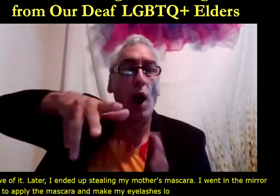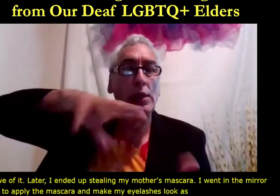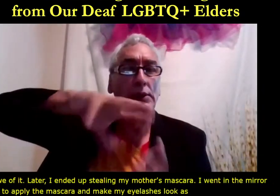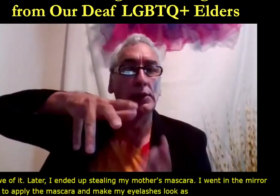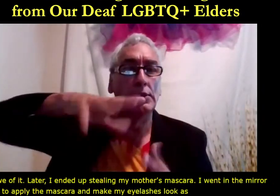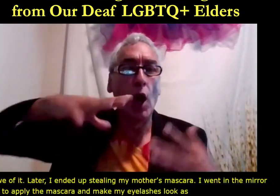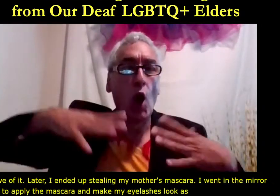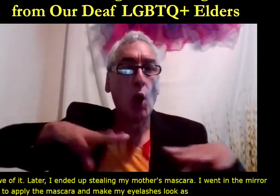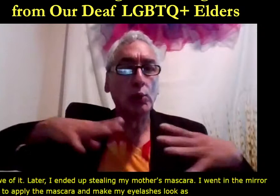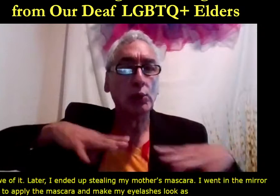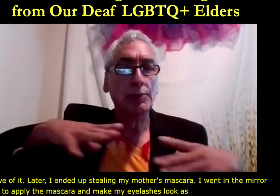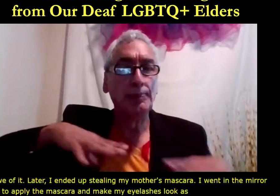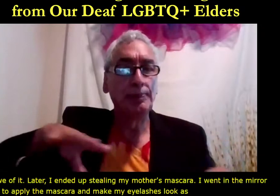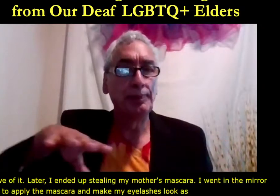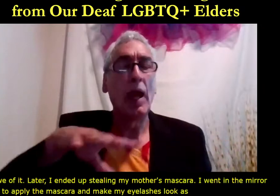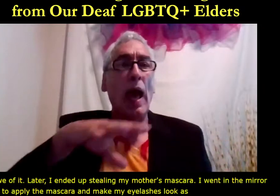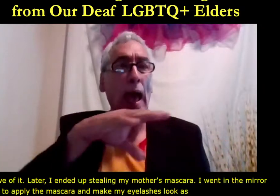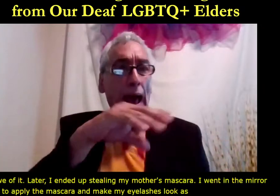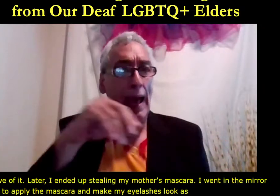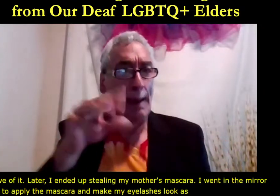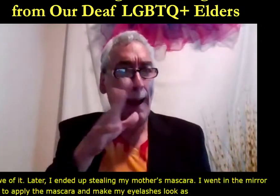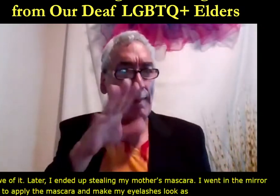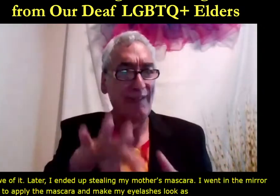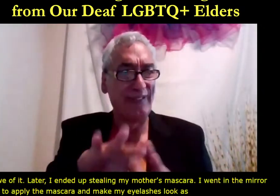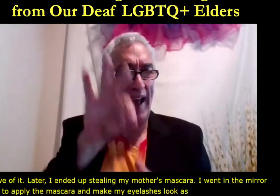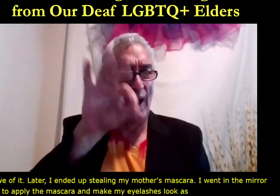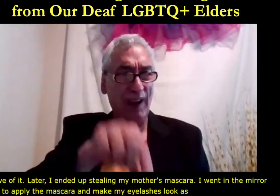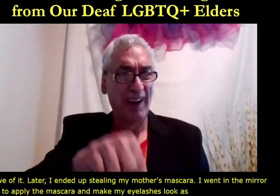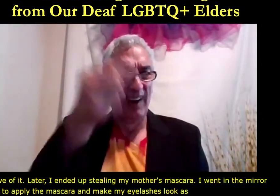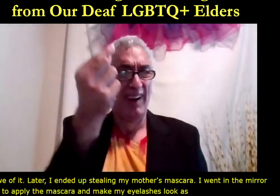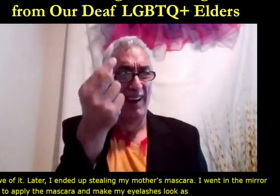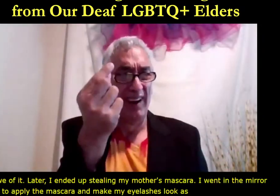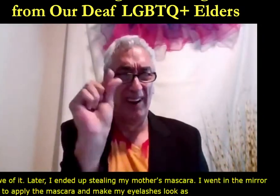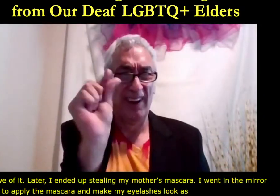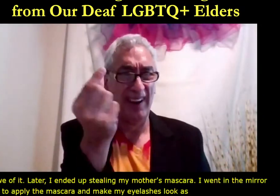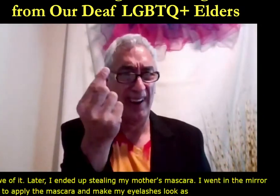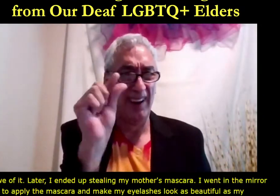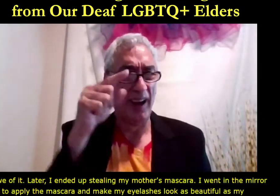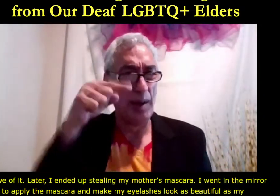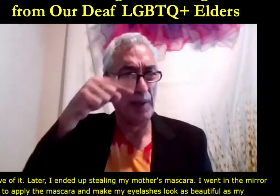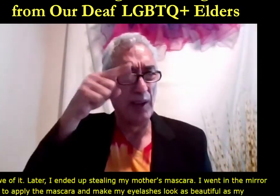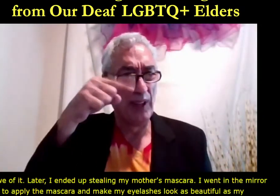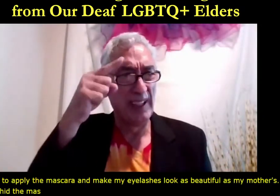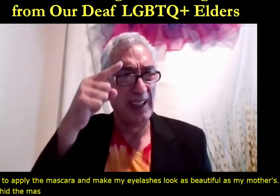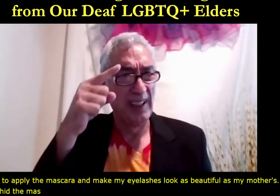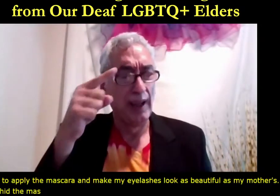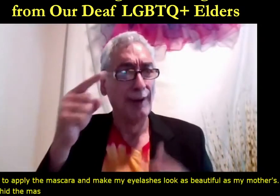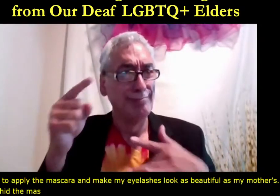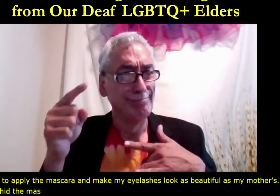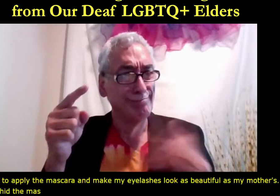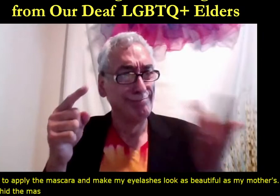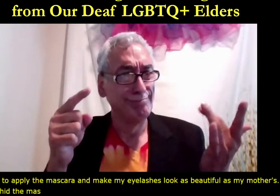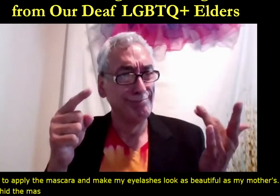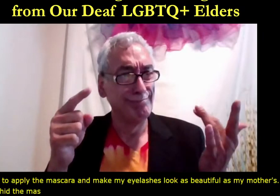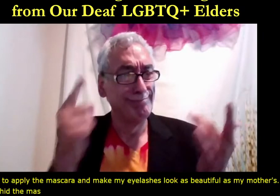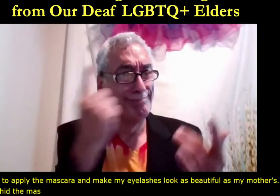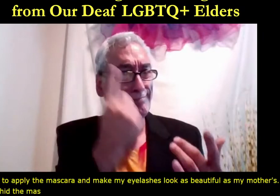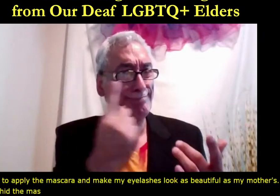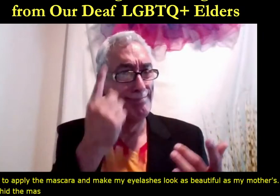collecting clothes and she picked everything up including the shirt that i was wearing and she found my mascara her mascara and she asked me